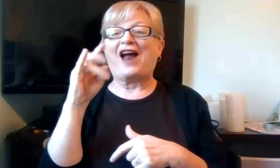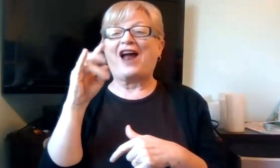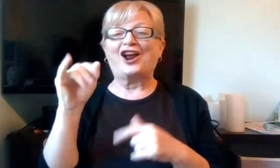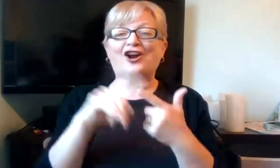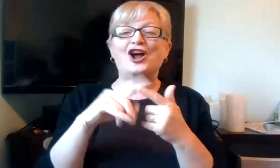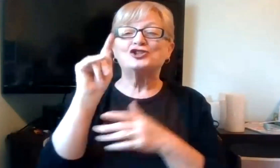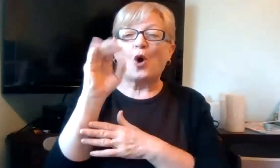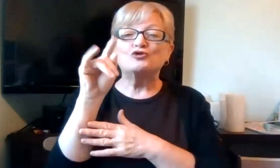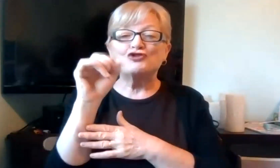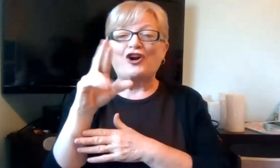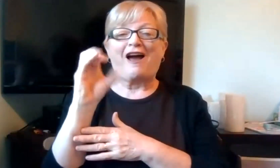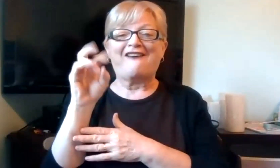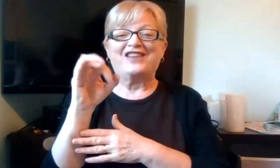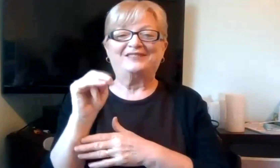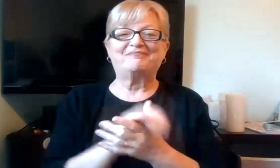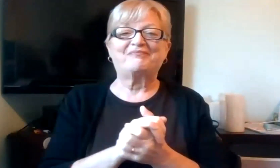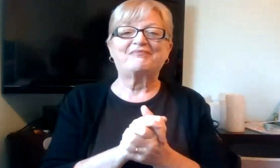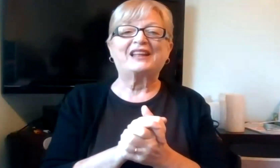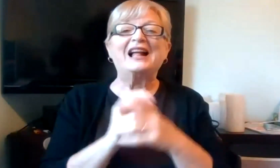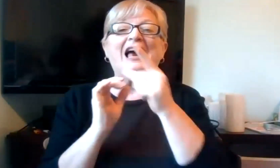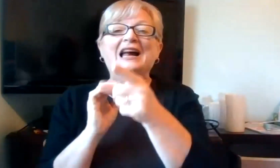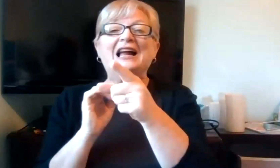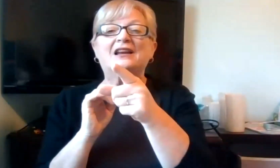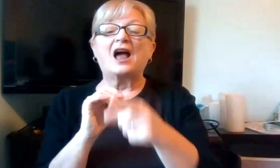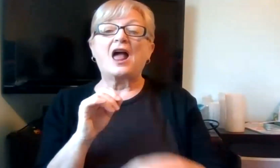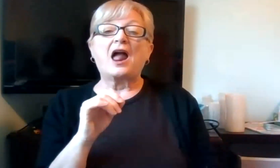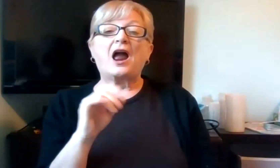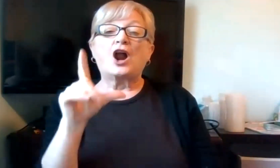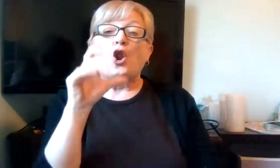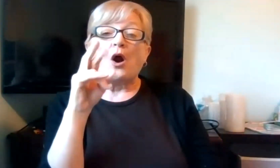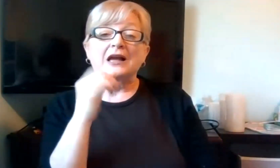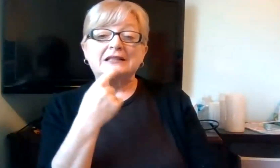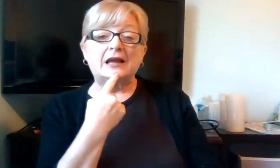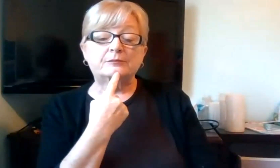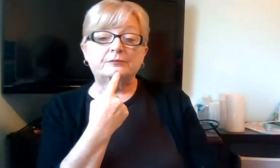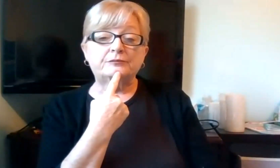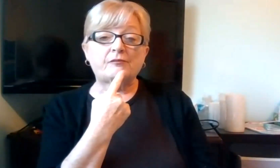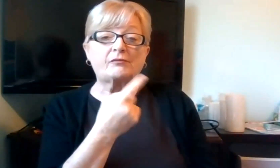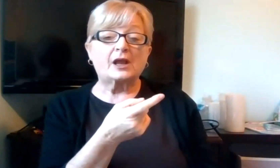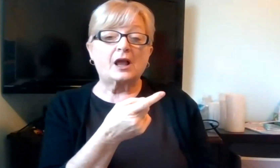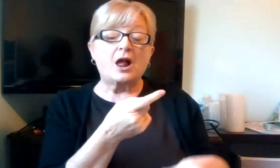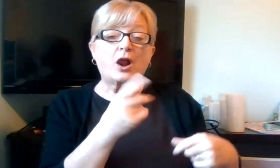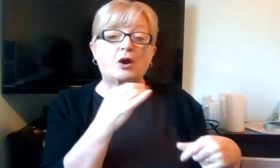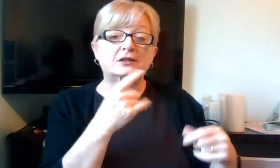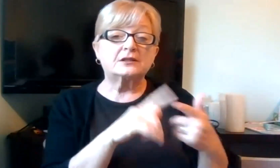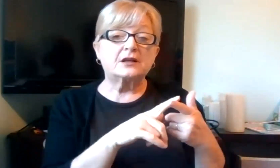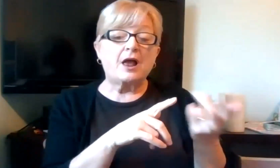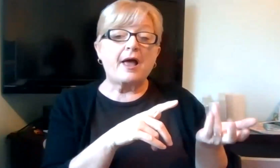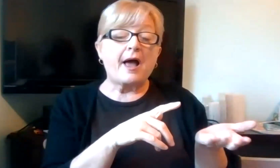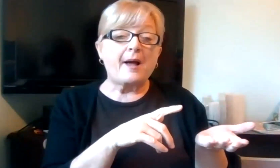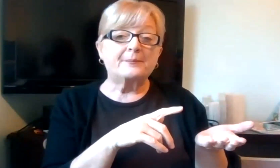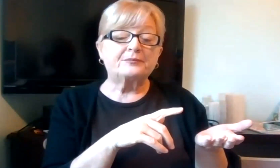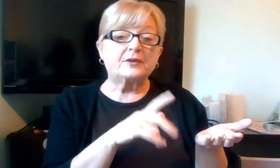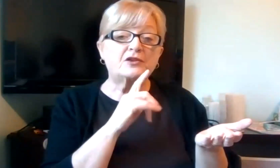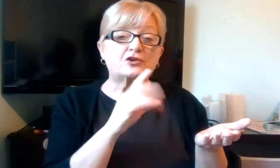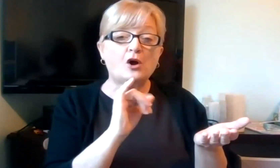share. So I'll just add that the video, not that these are earth-shaking benefits, but there's a